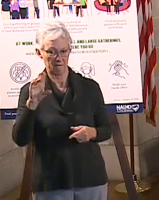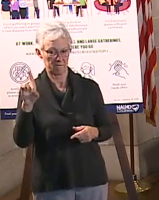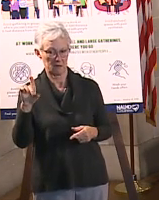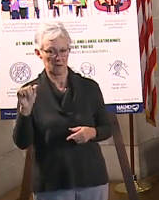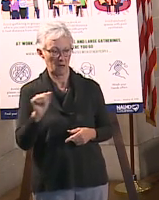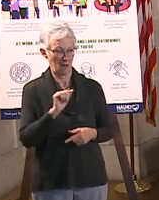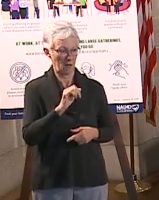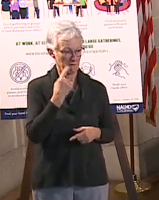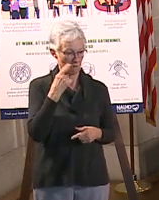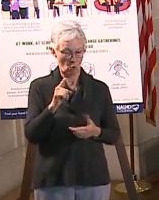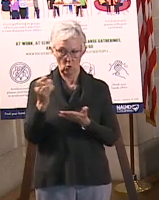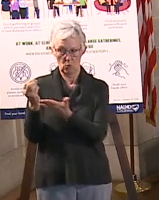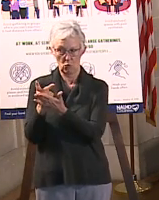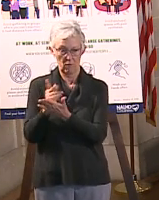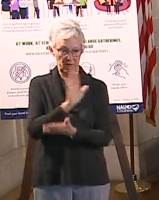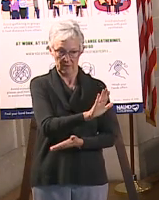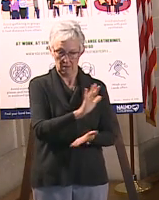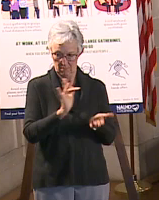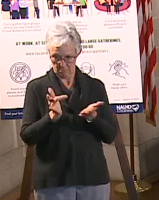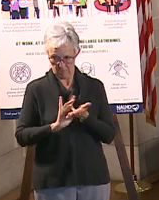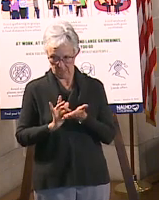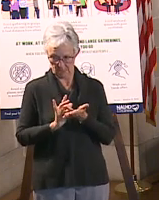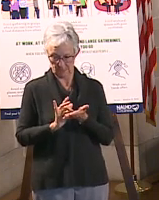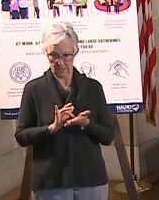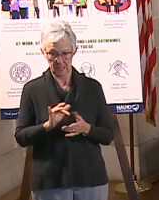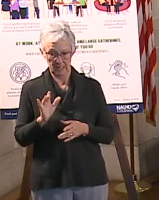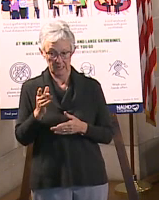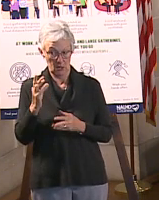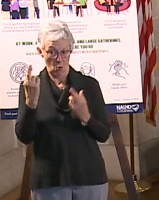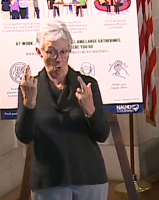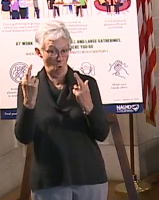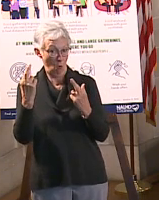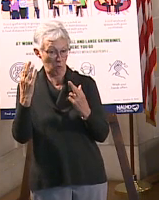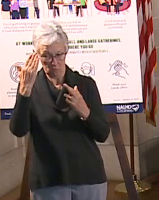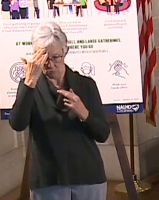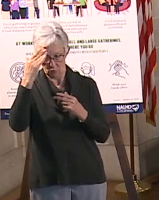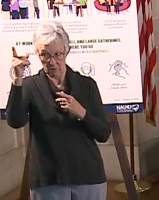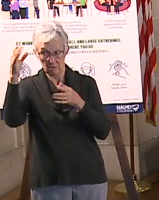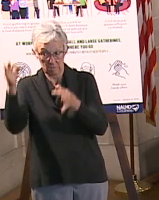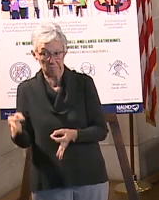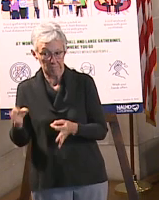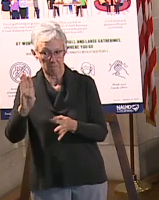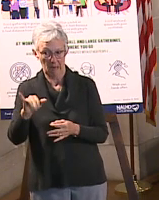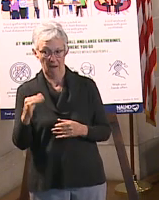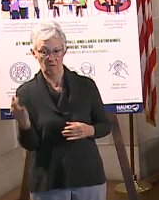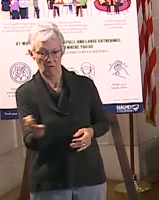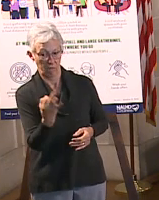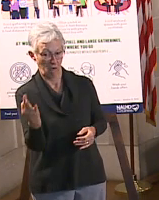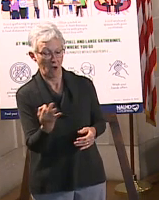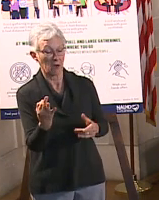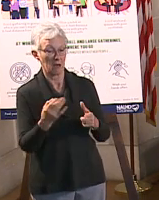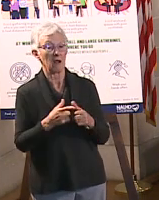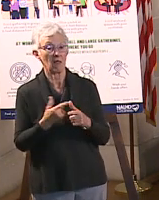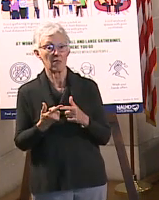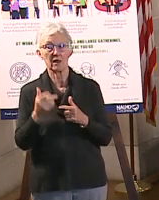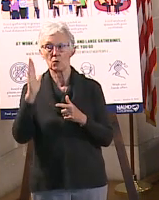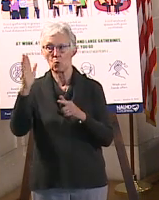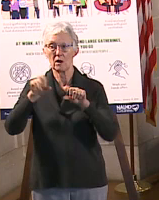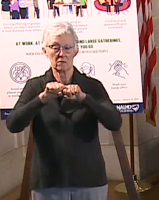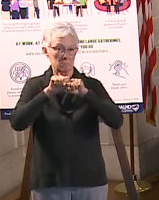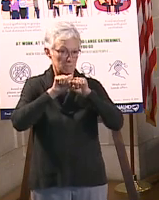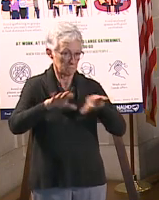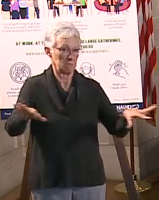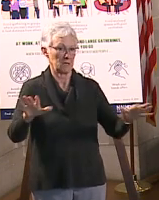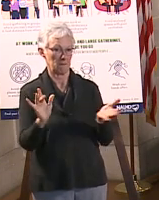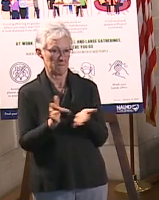then we would have that for the Moderna allocation for next week. We have been told we are not going to get